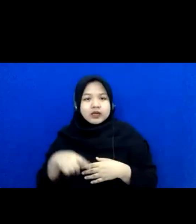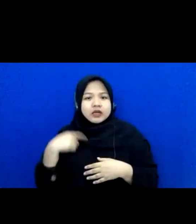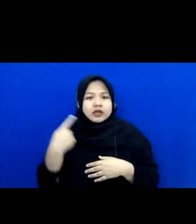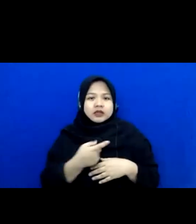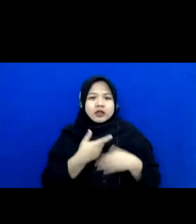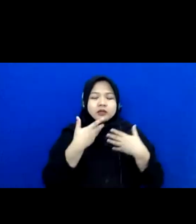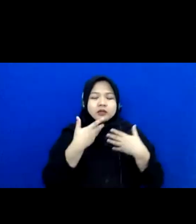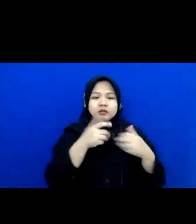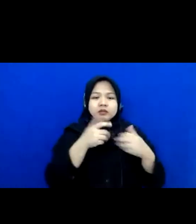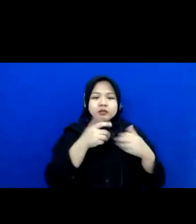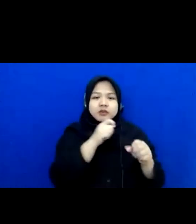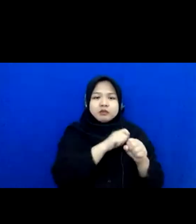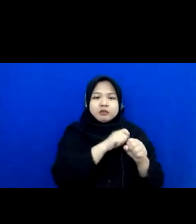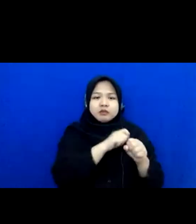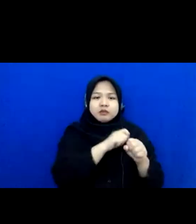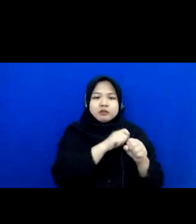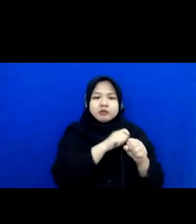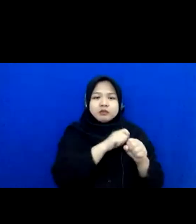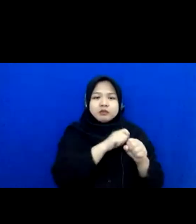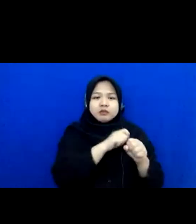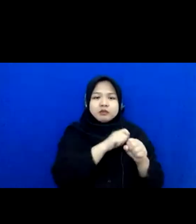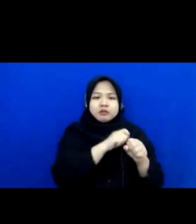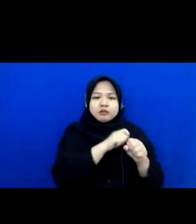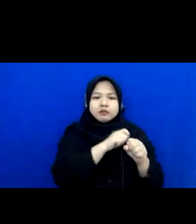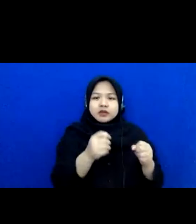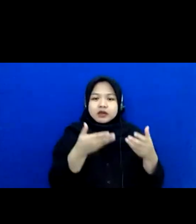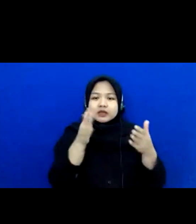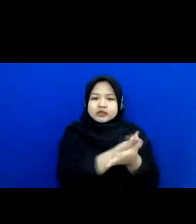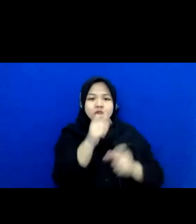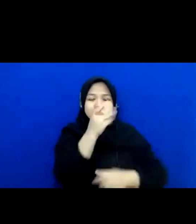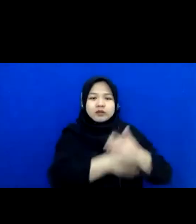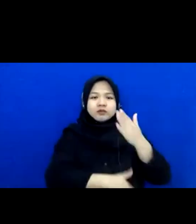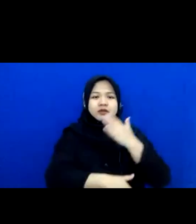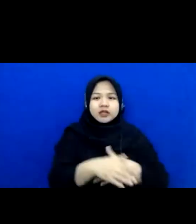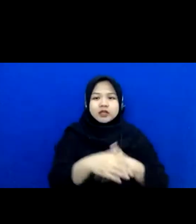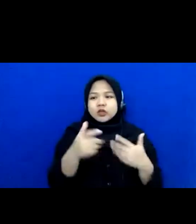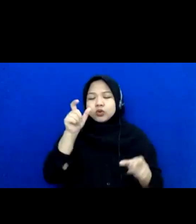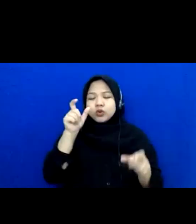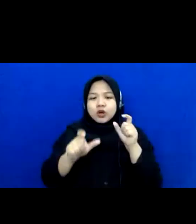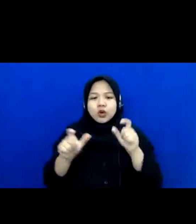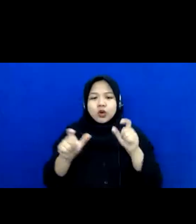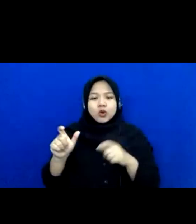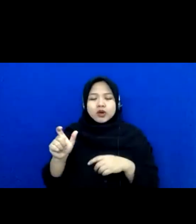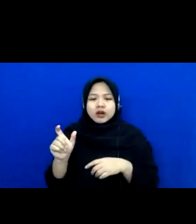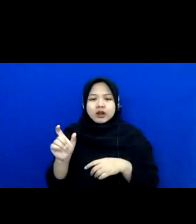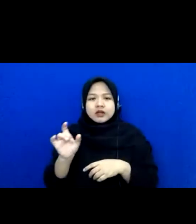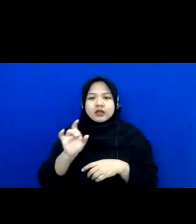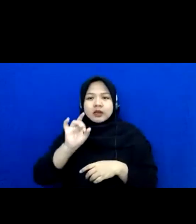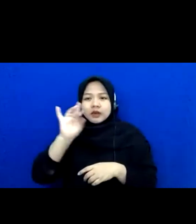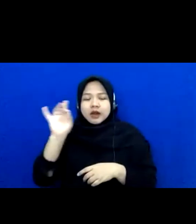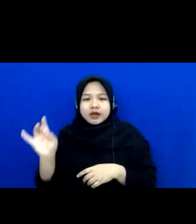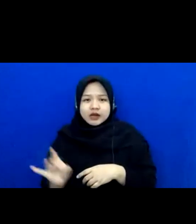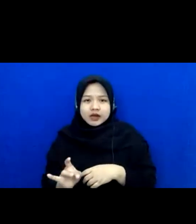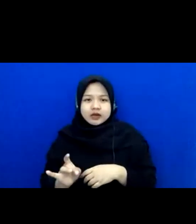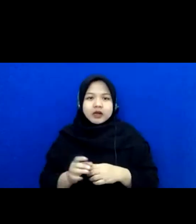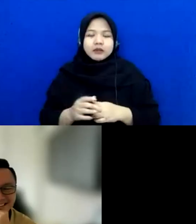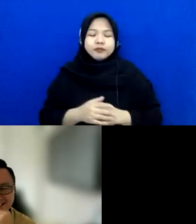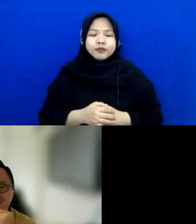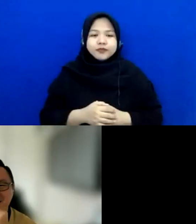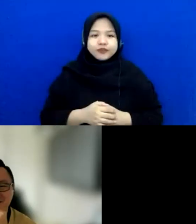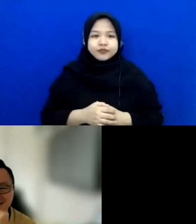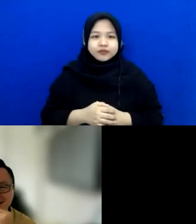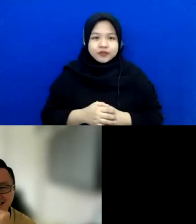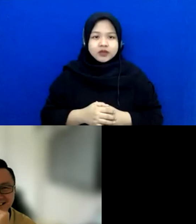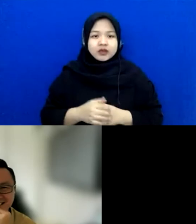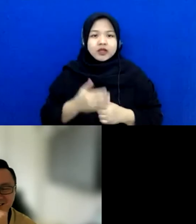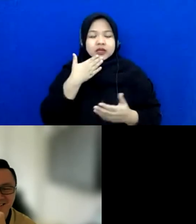creator for people with differently able people. That's all. Good story. Thank you very much. Thank you very much, Sing Chun.